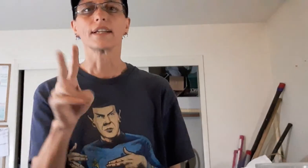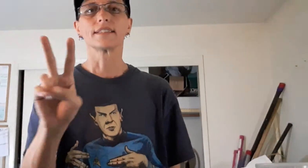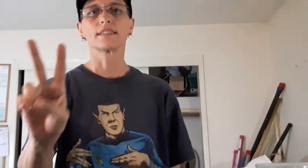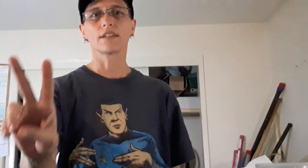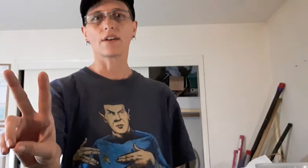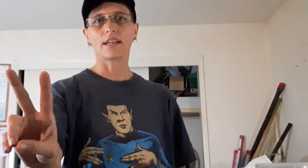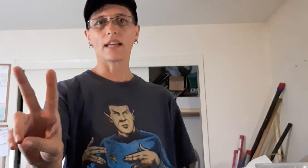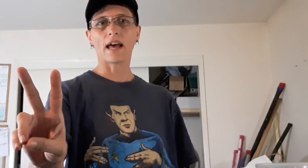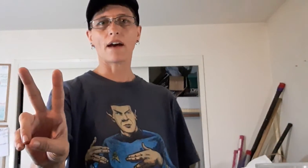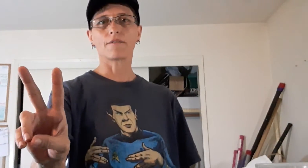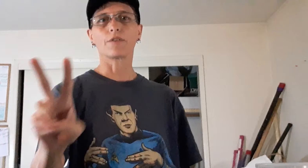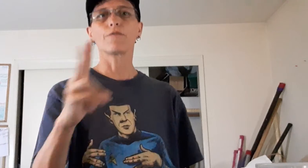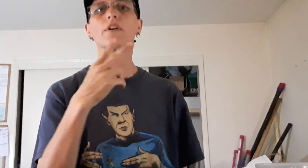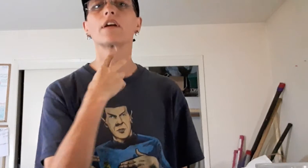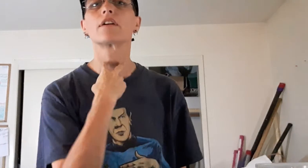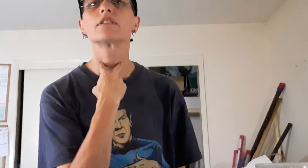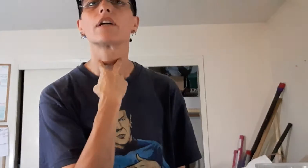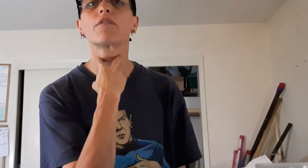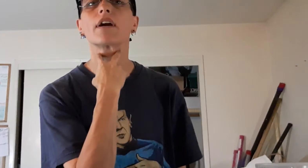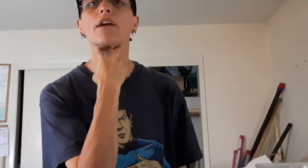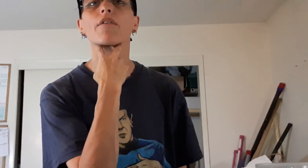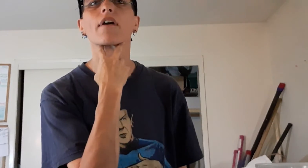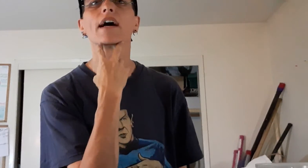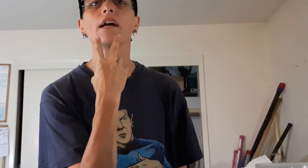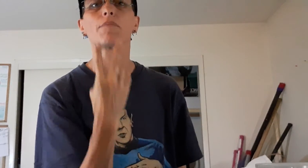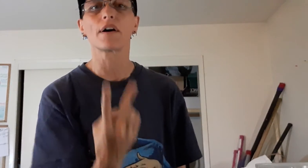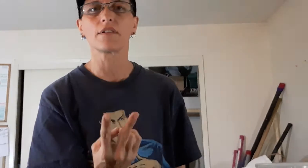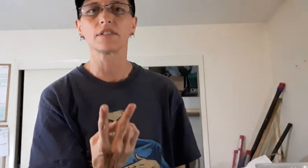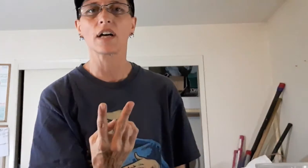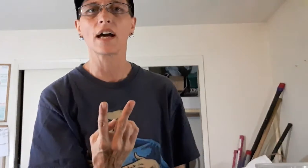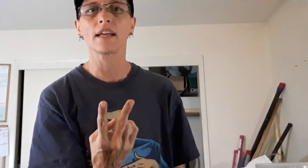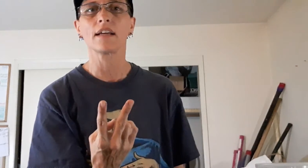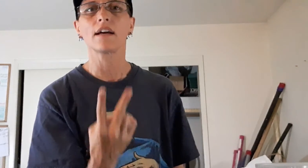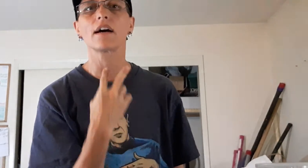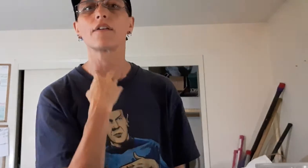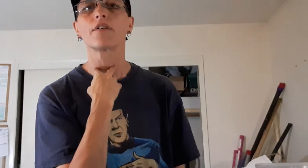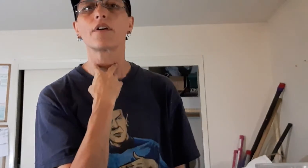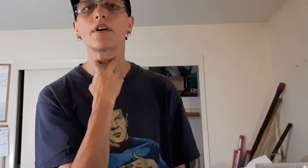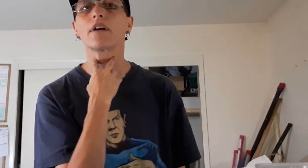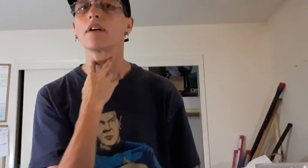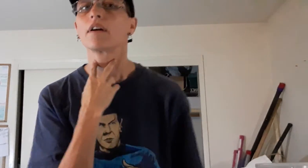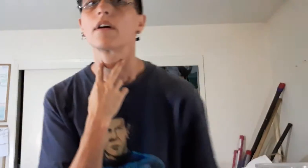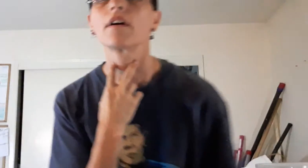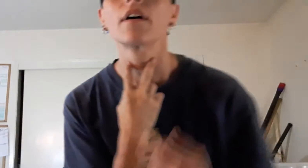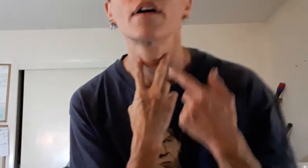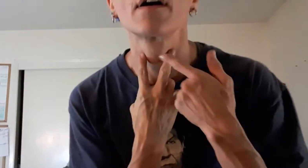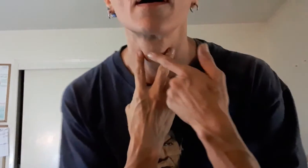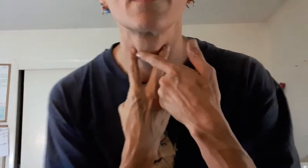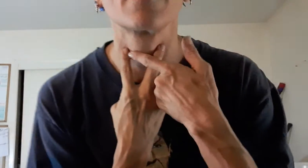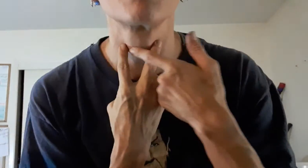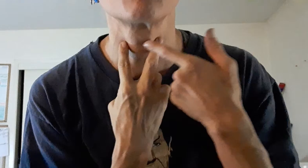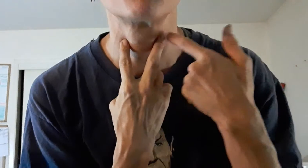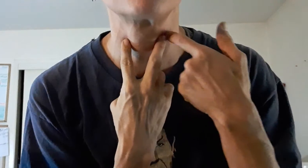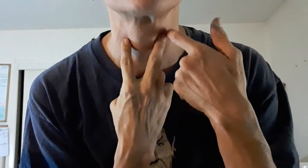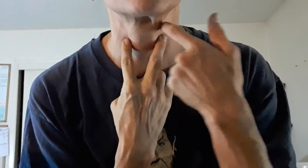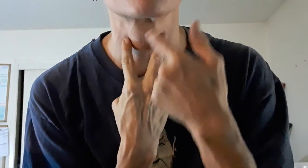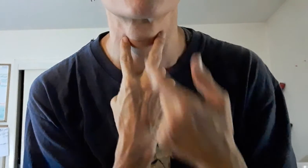Voiced, you're going to have 2 fingers and run it right up either side of the bones on your throat